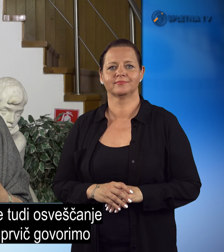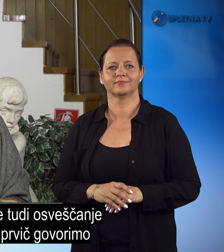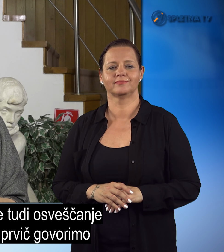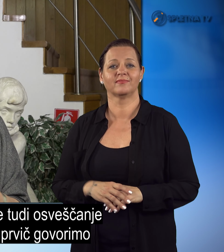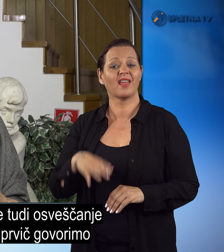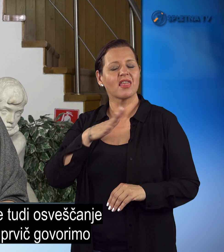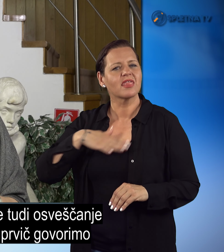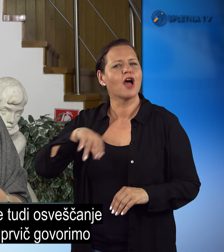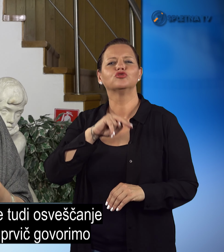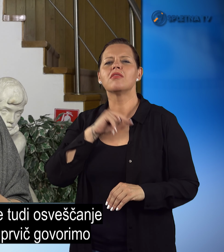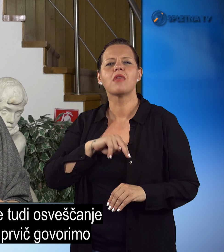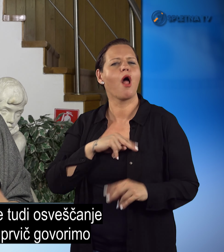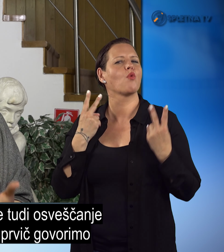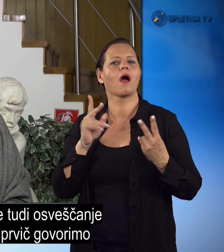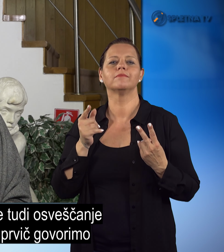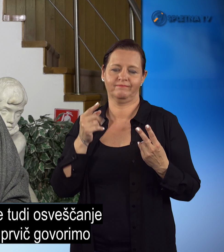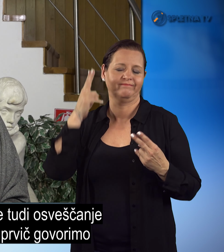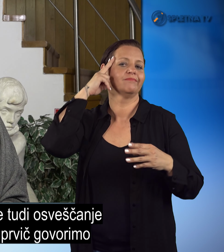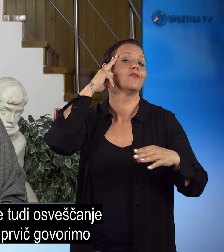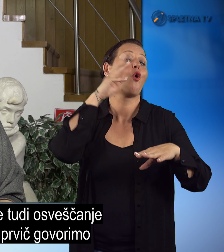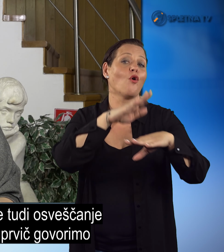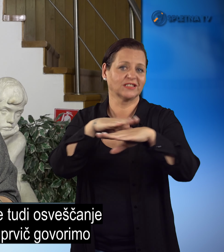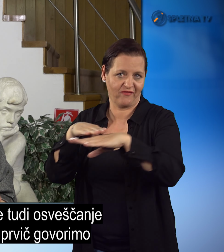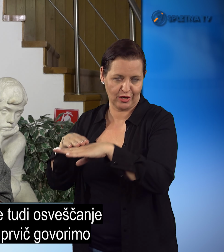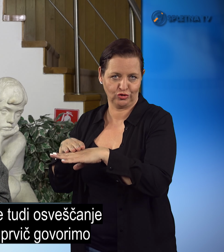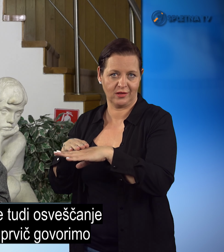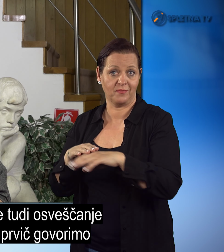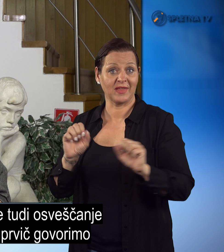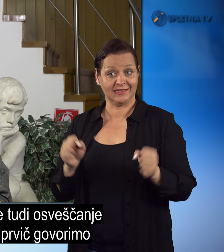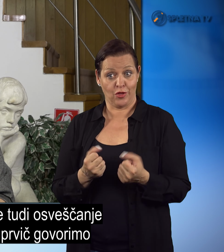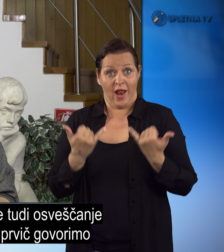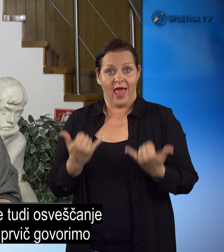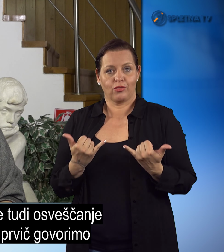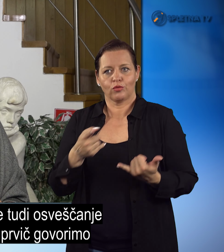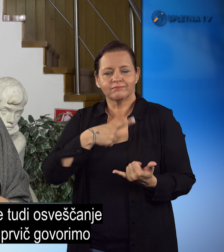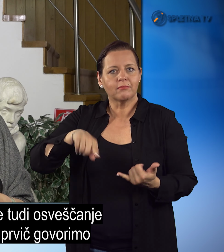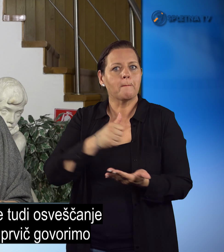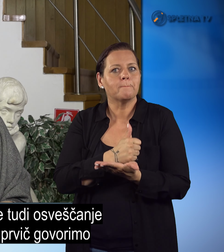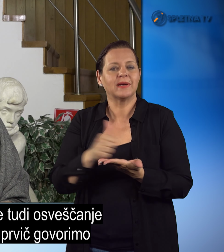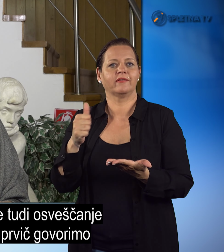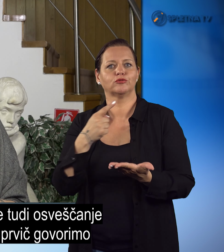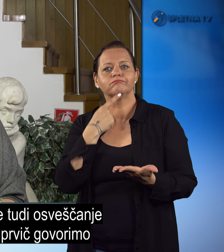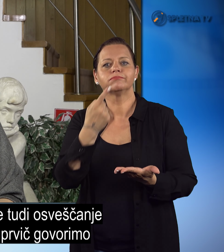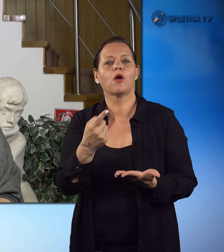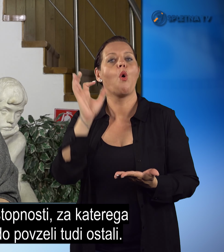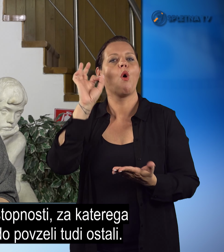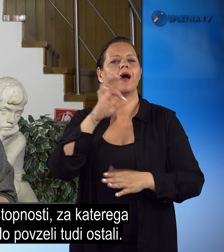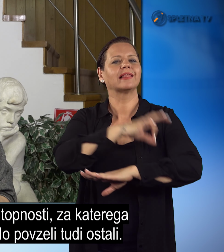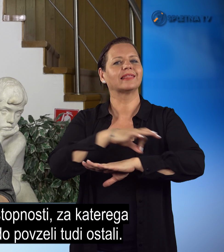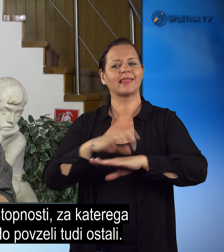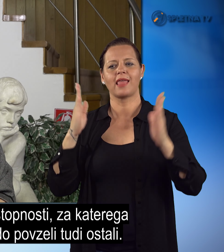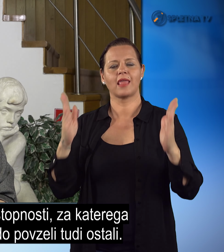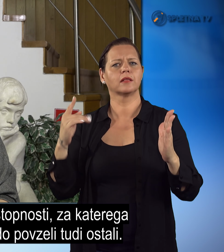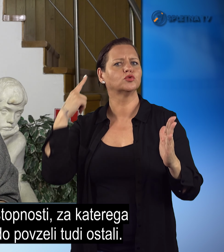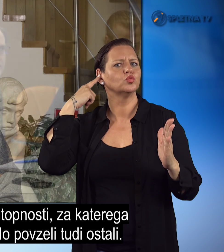Another area of our work is to raise awareness. So for this reason, this year for the first time, we have initiated